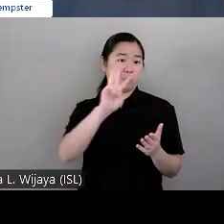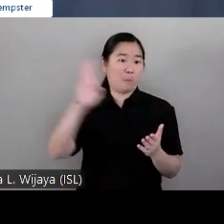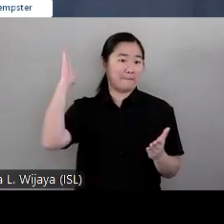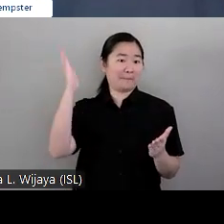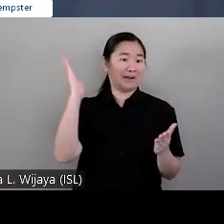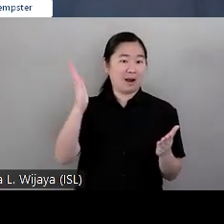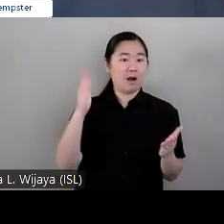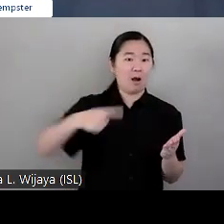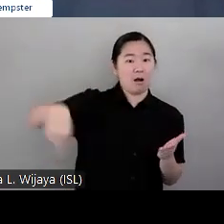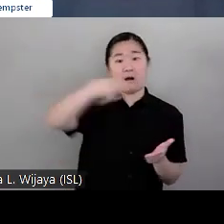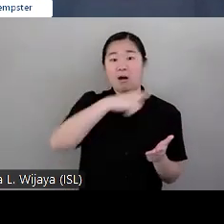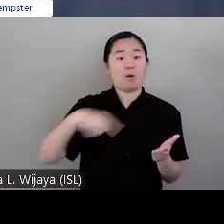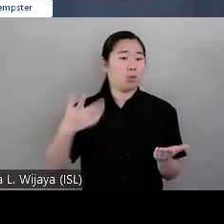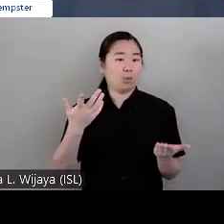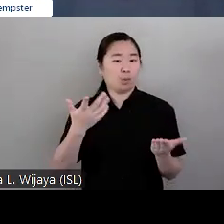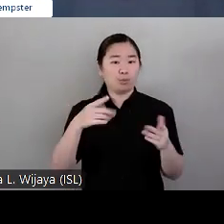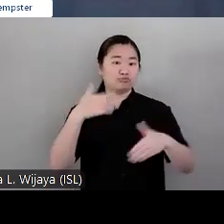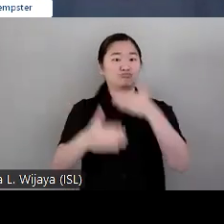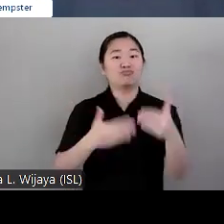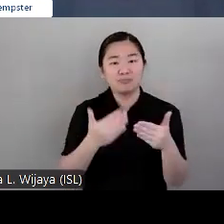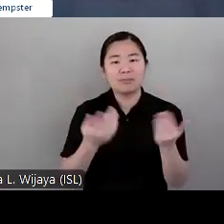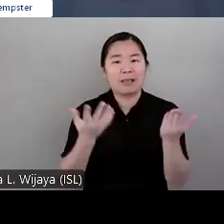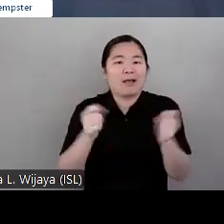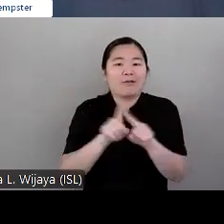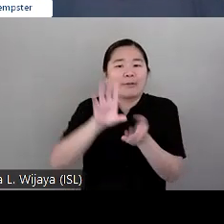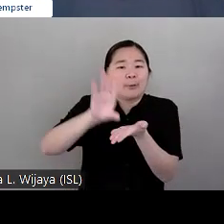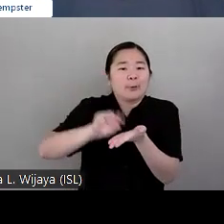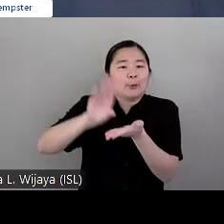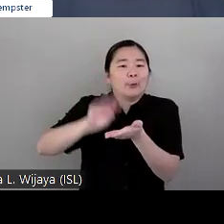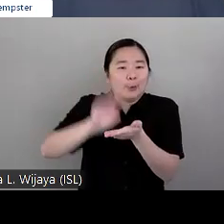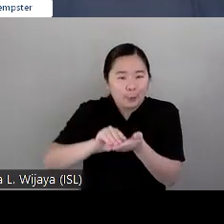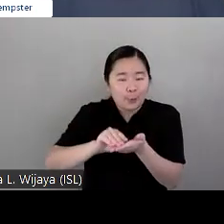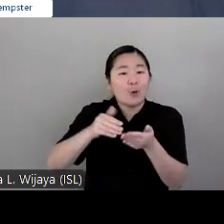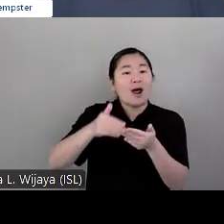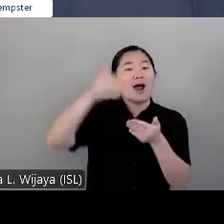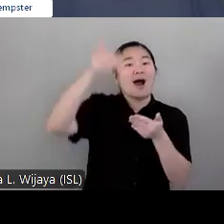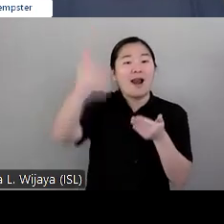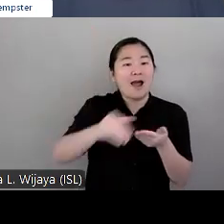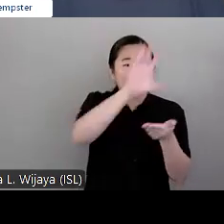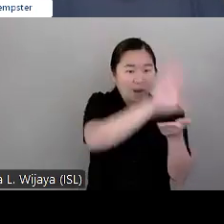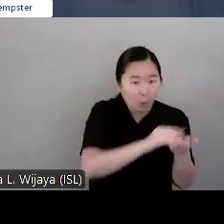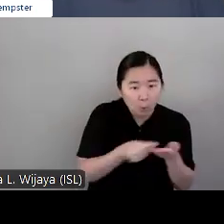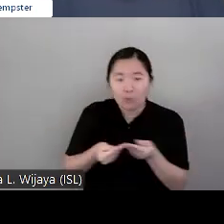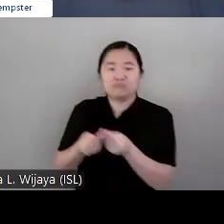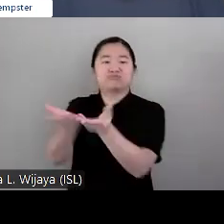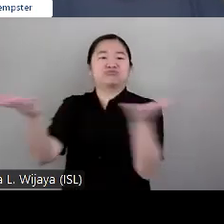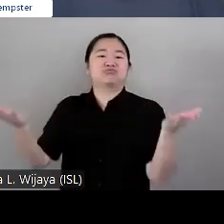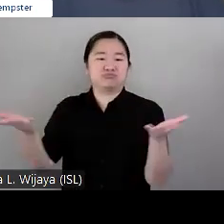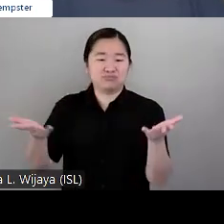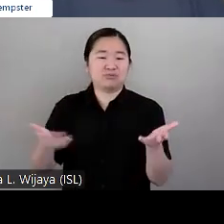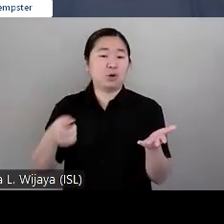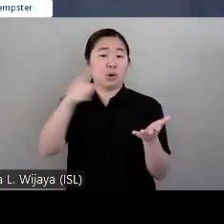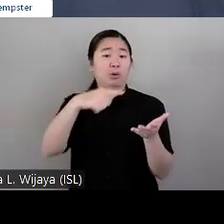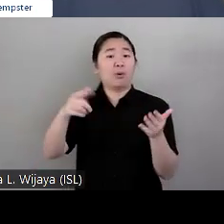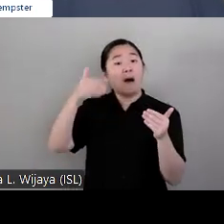colleagues. Please use the chat function to make any comments, and the QA box is open if you'd like to raise questions to our